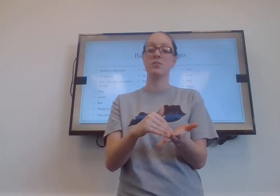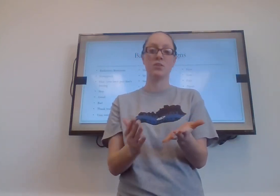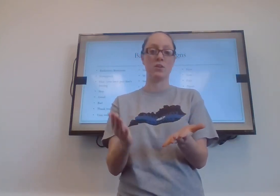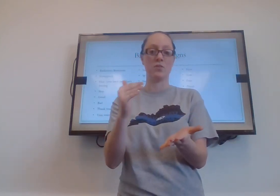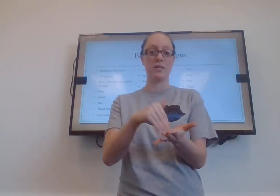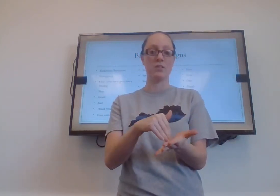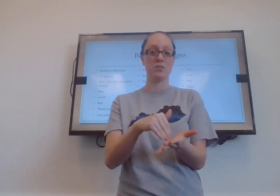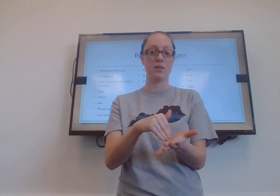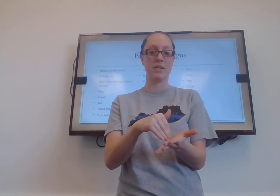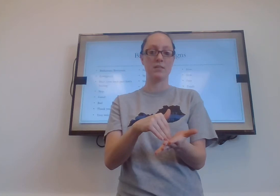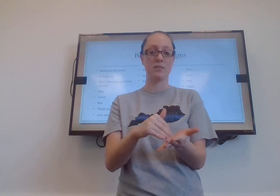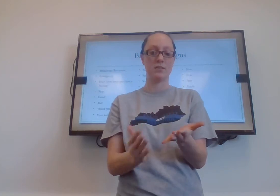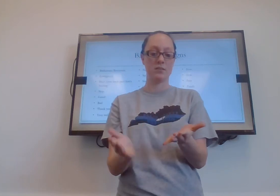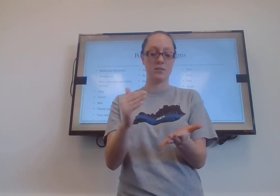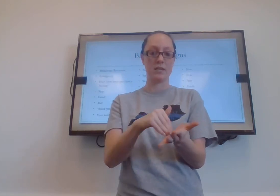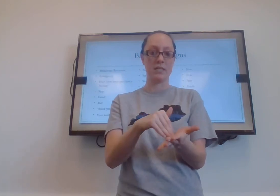gonna go into your hand again.